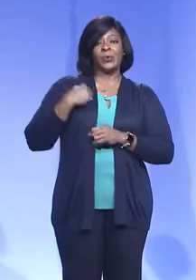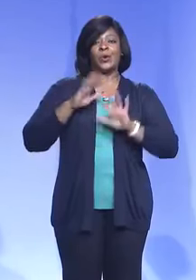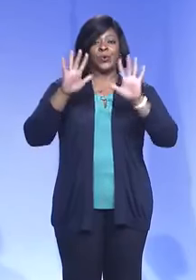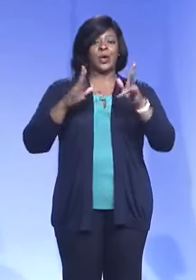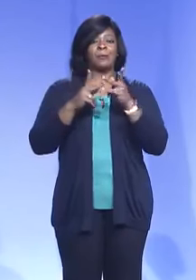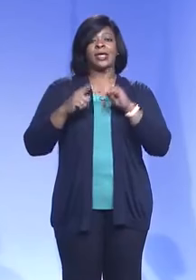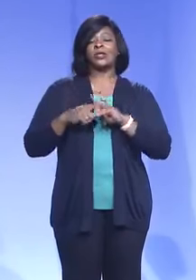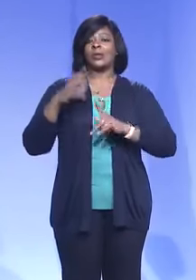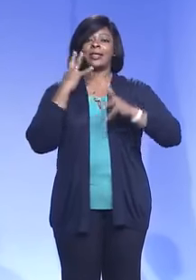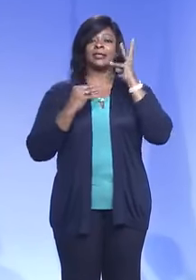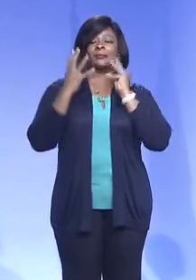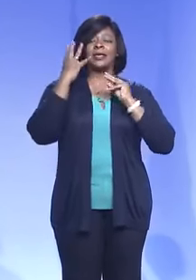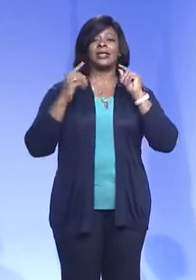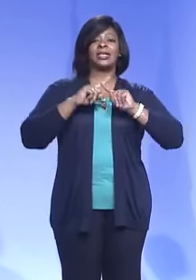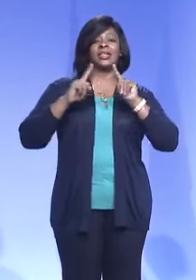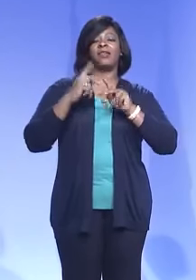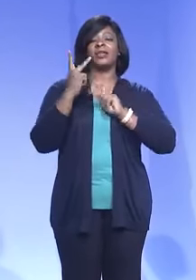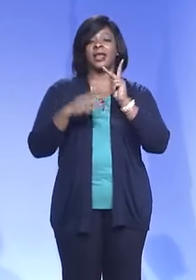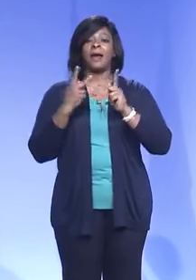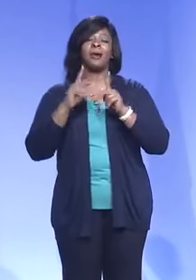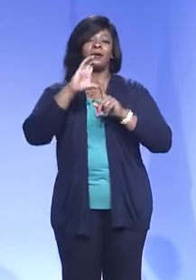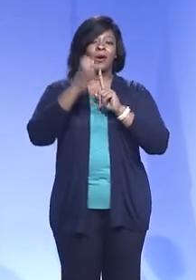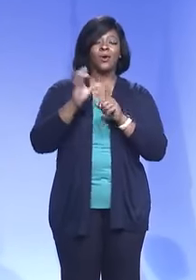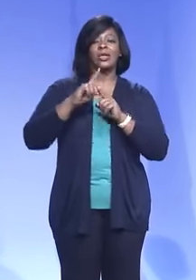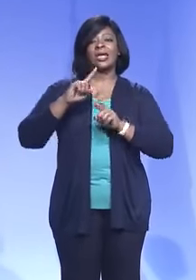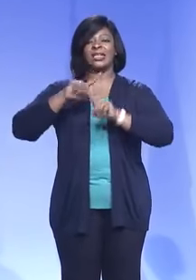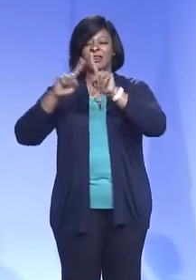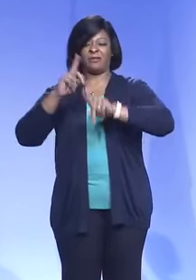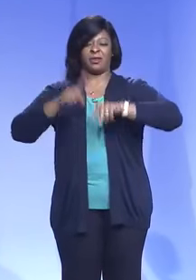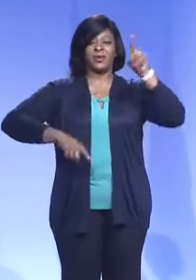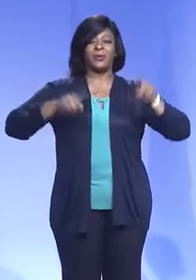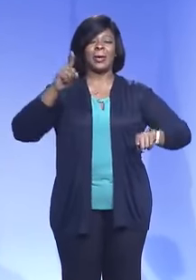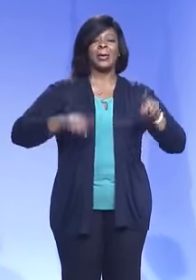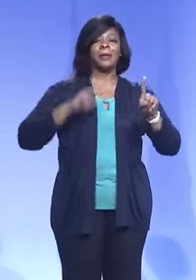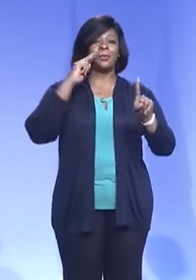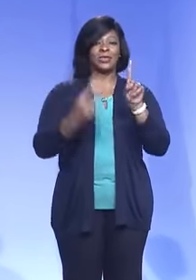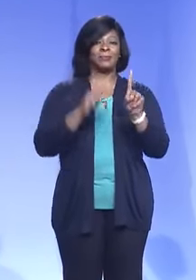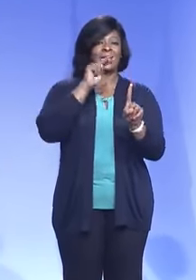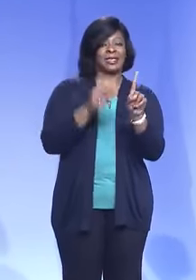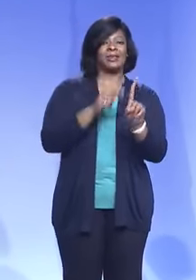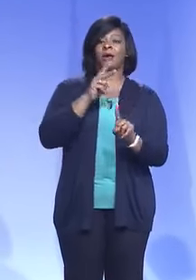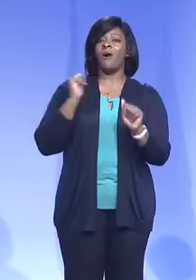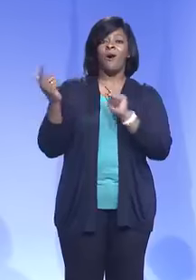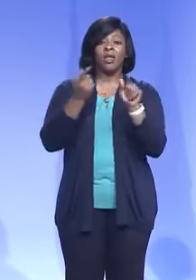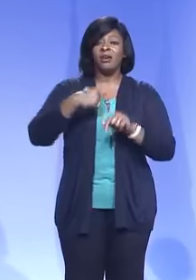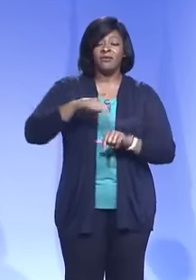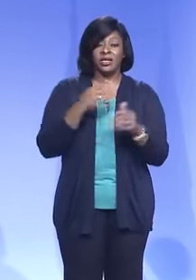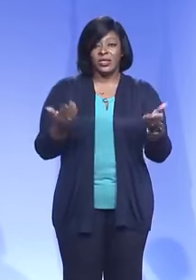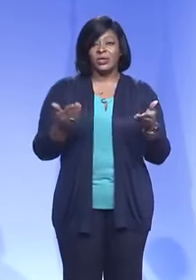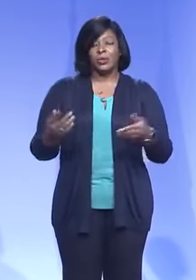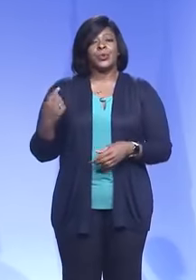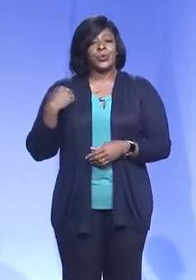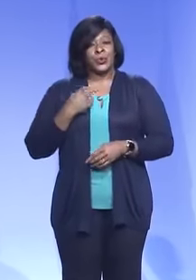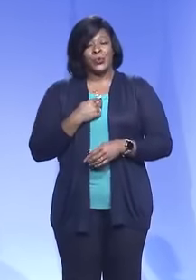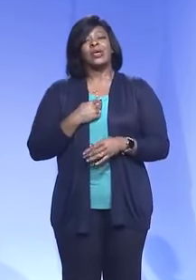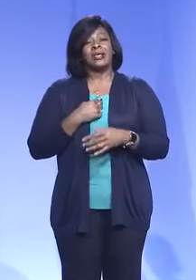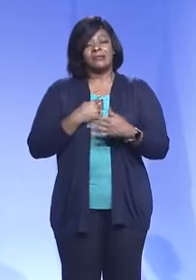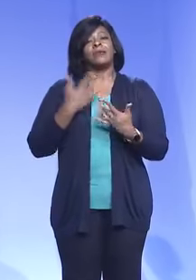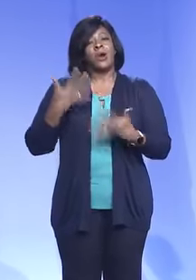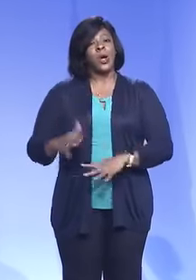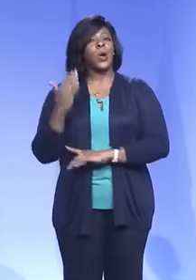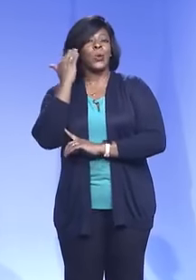to encounter world cultures and learn about a multiplicity of perspectives. I think all of us here, we are keenly